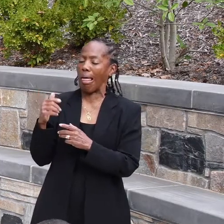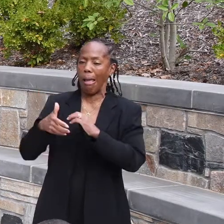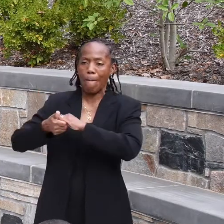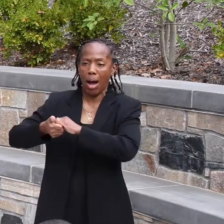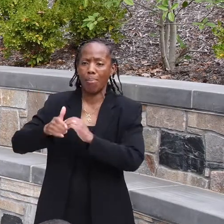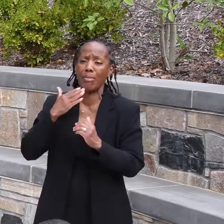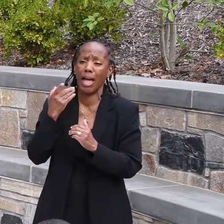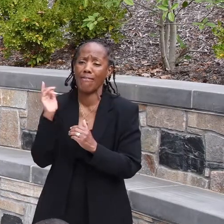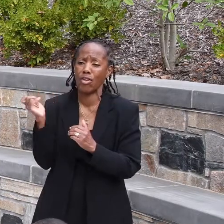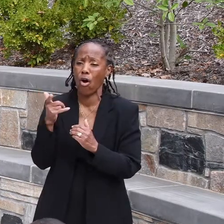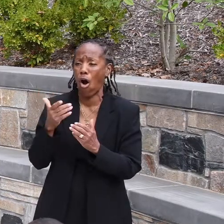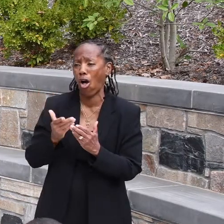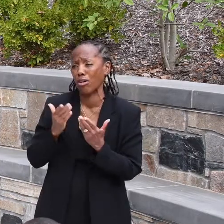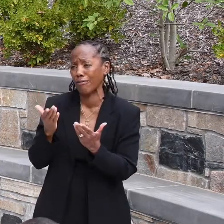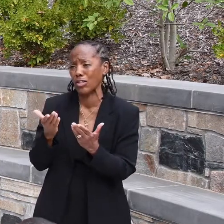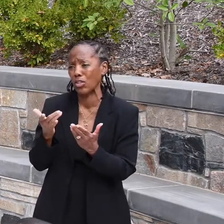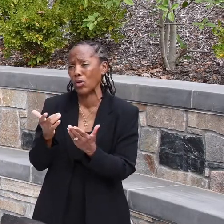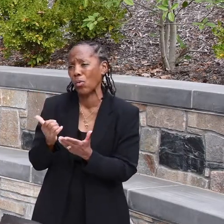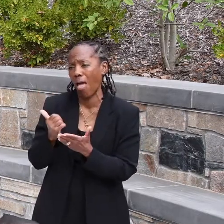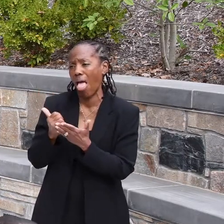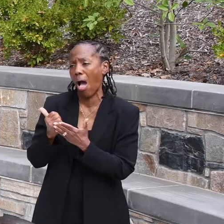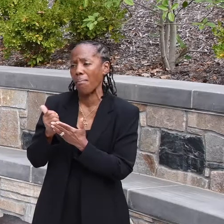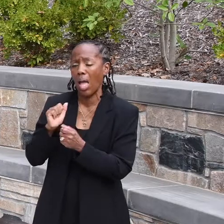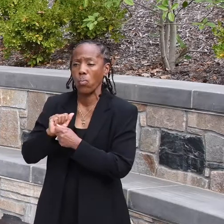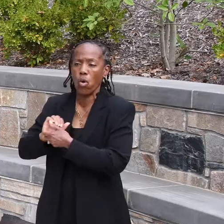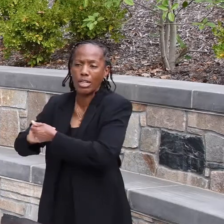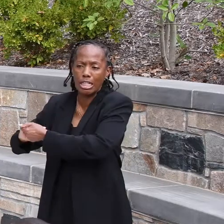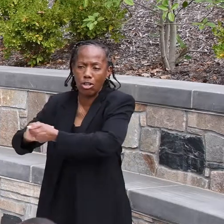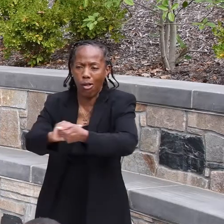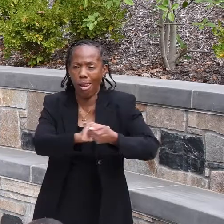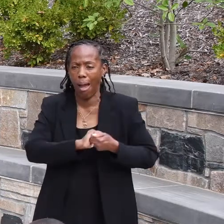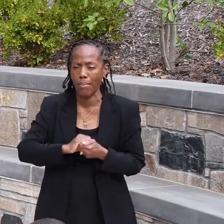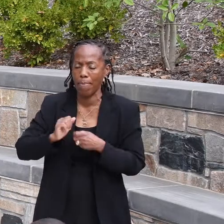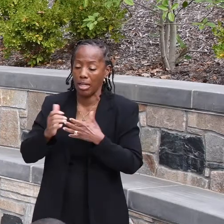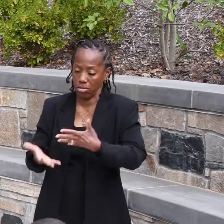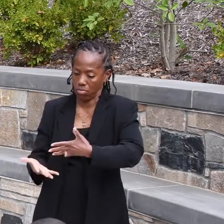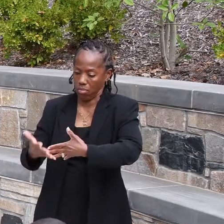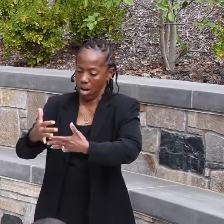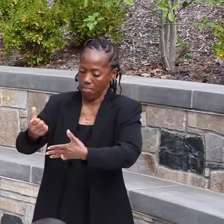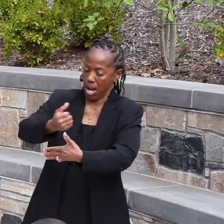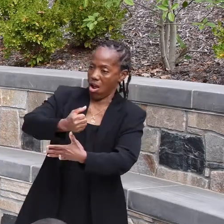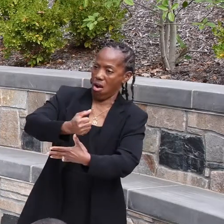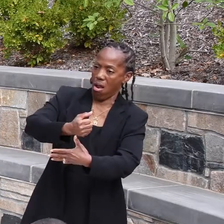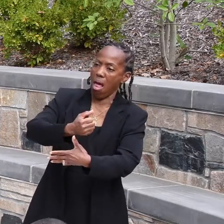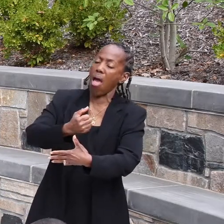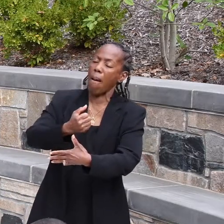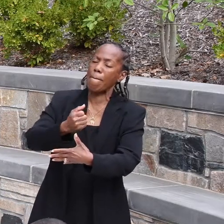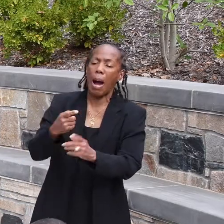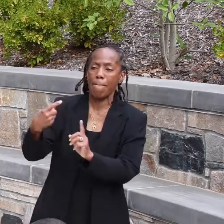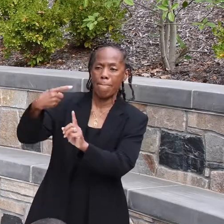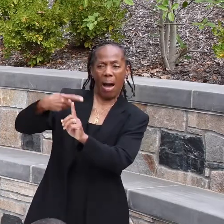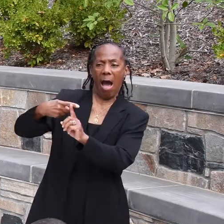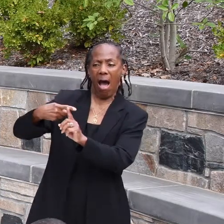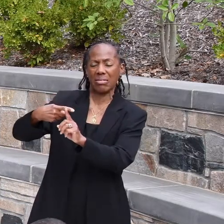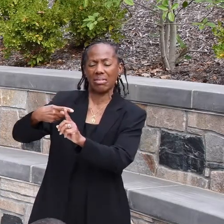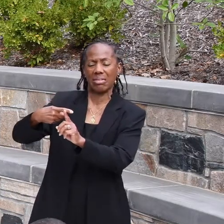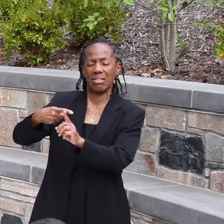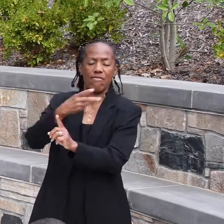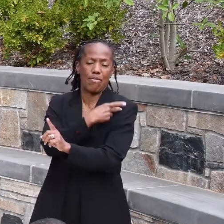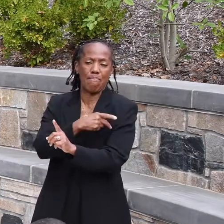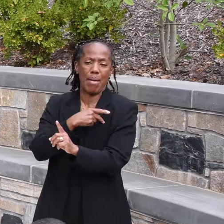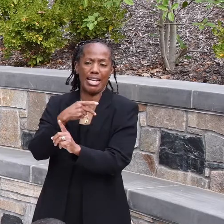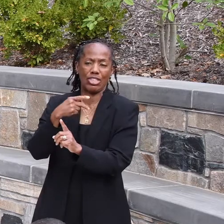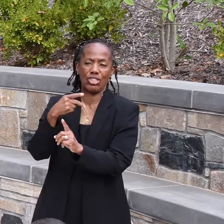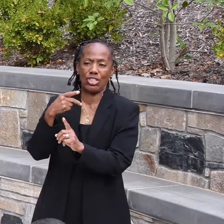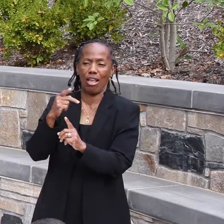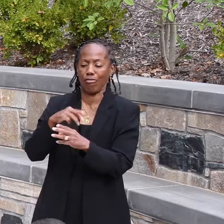providers for expanding your services and working collaboratively to prioritize positive patient outcomes. Only